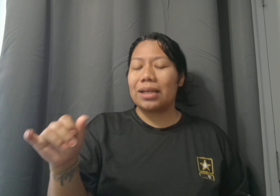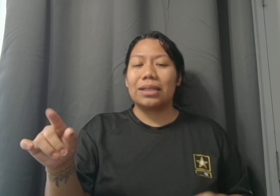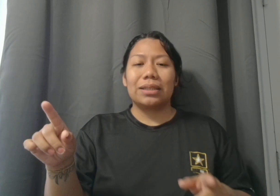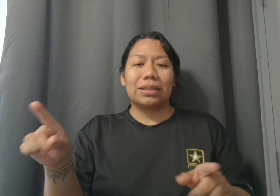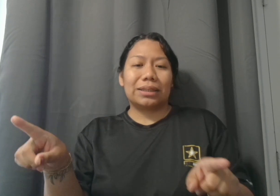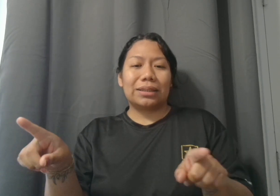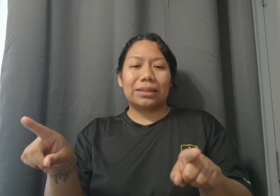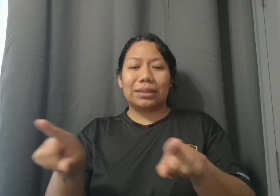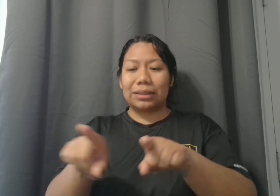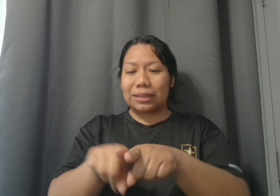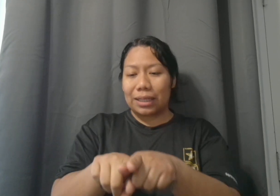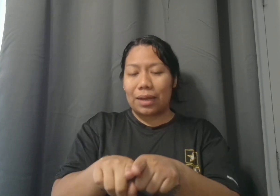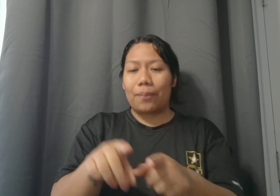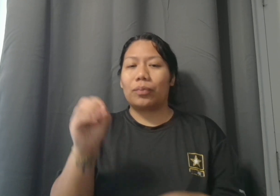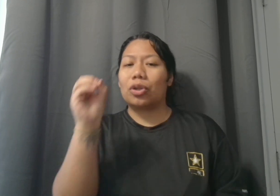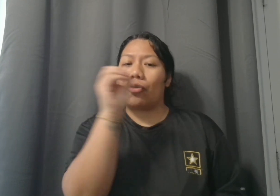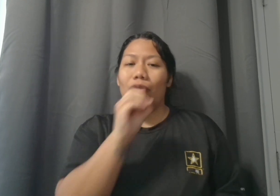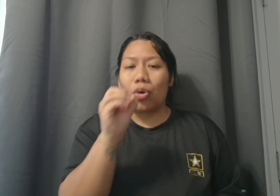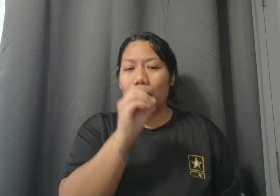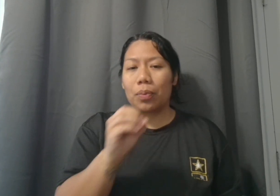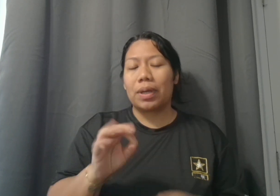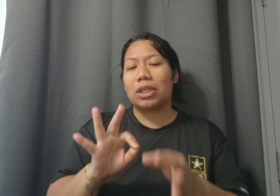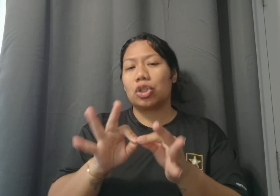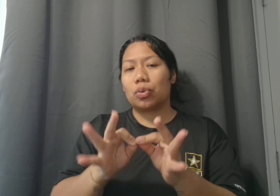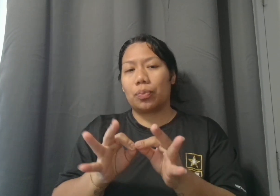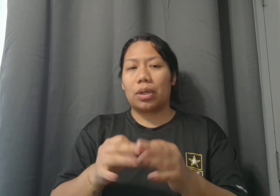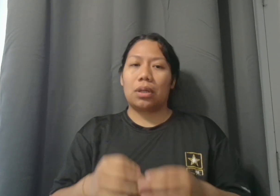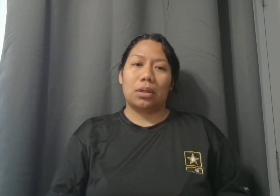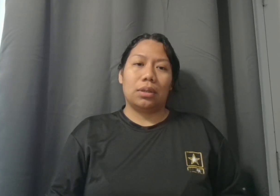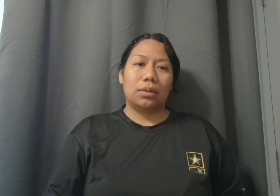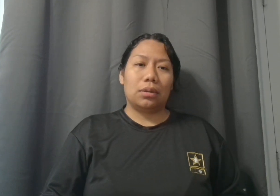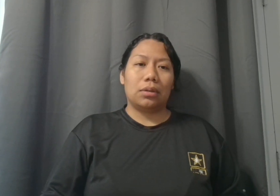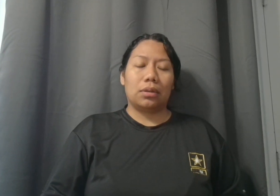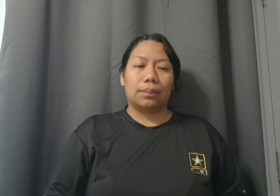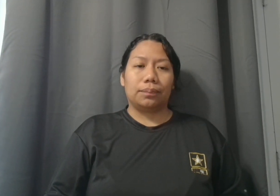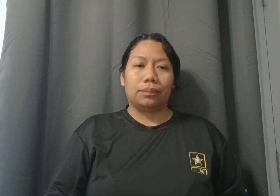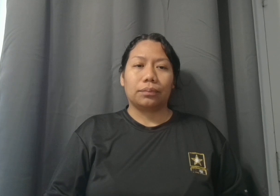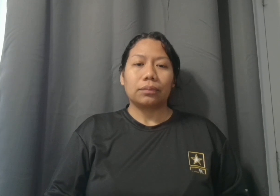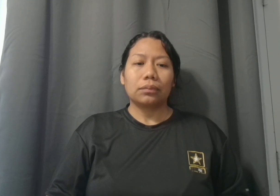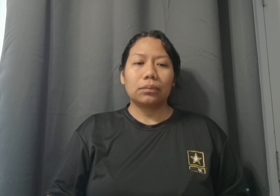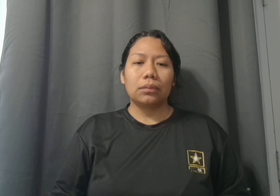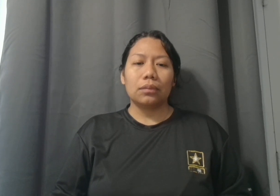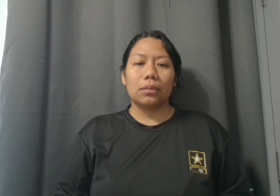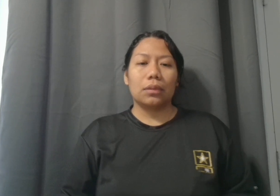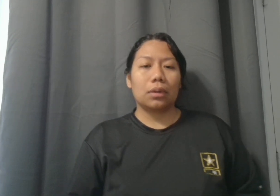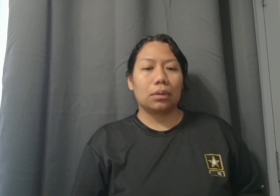an interpreter for oral interpreting or for evaluating an oral interpreter.